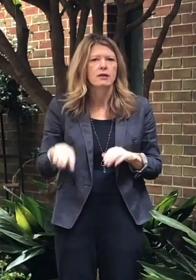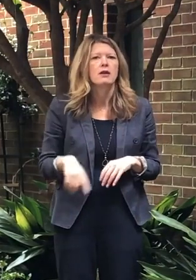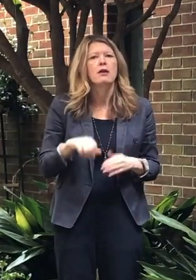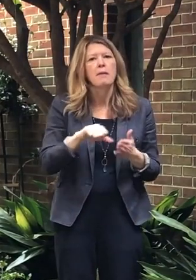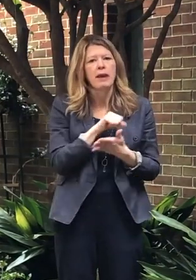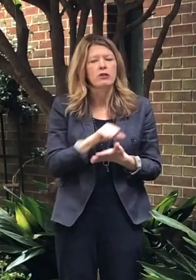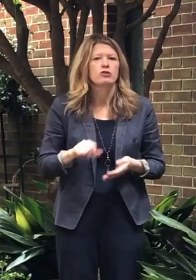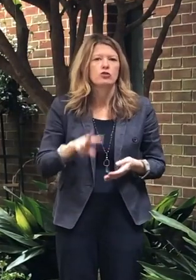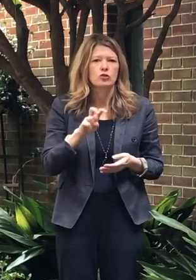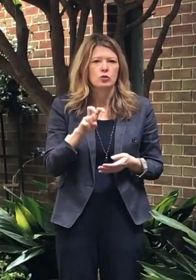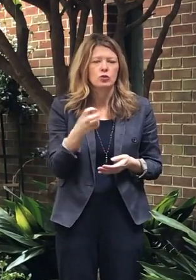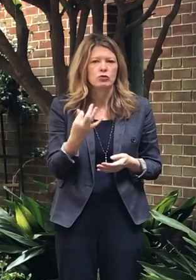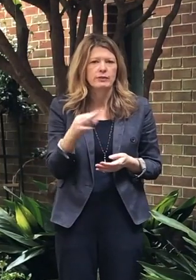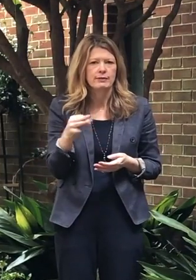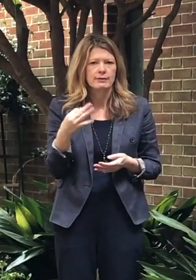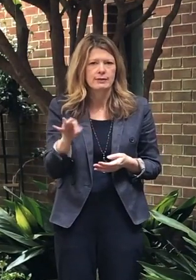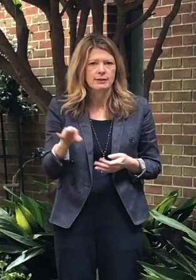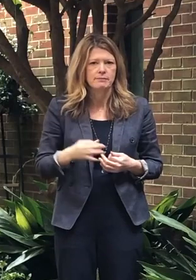219.